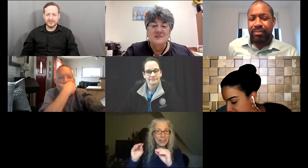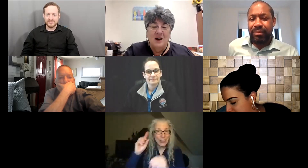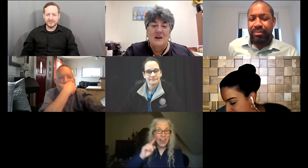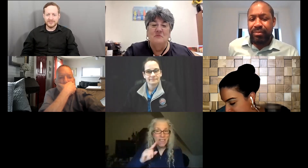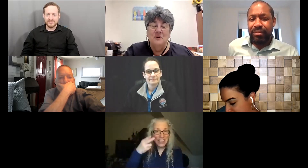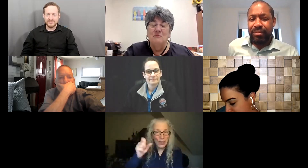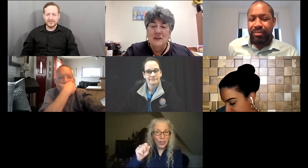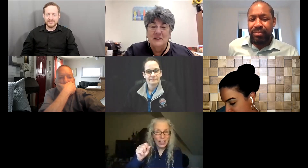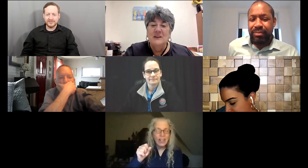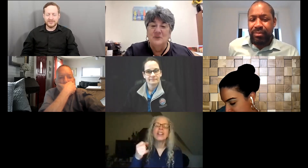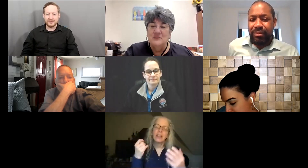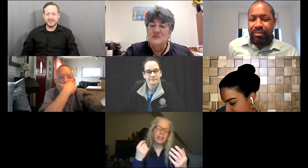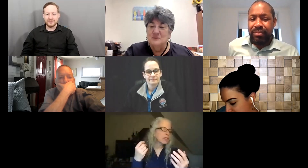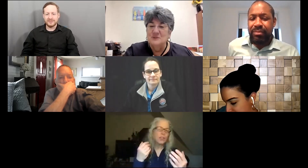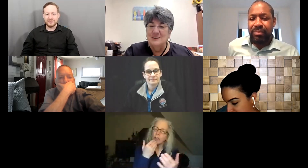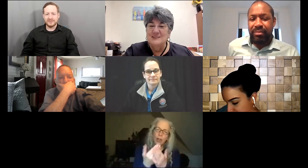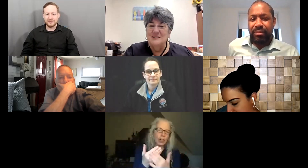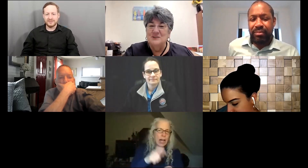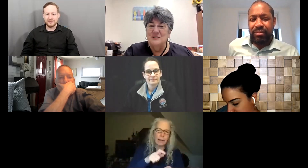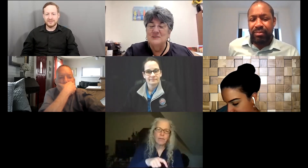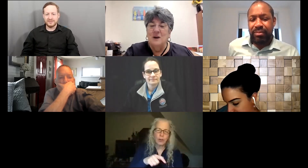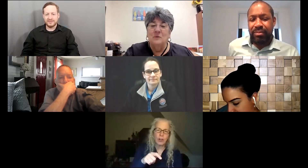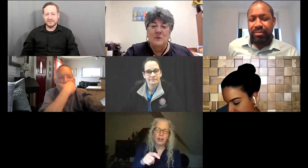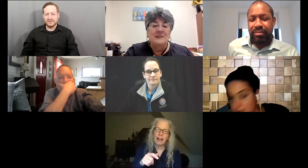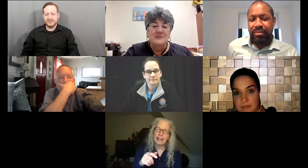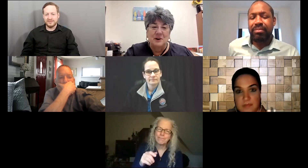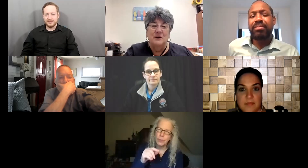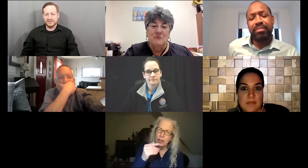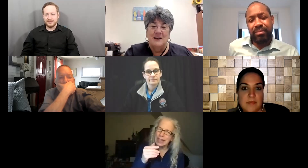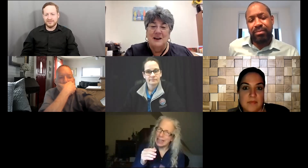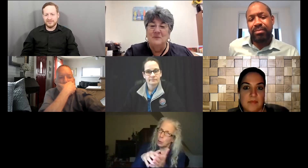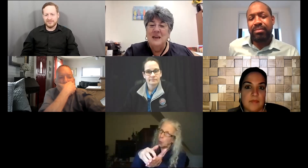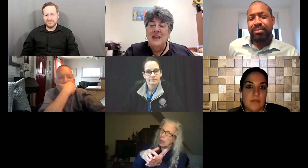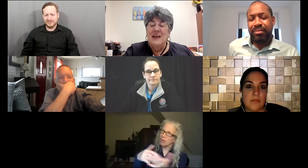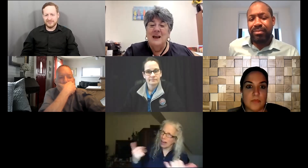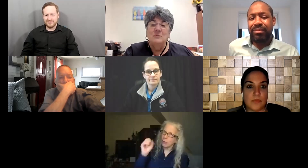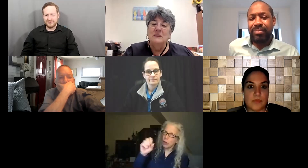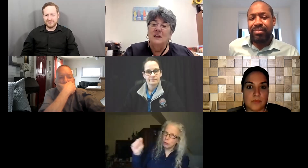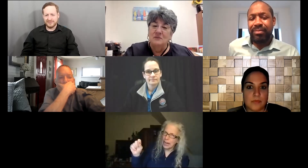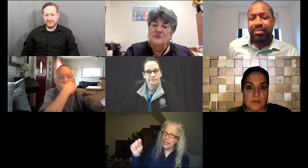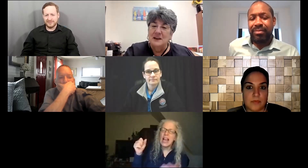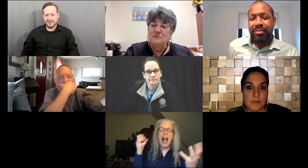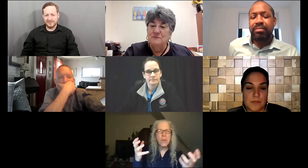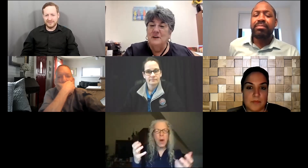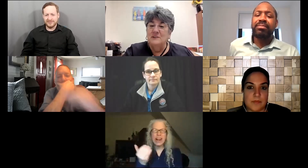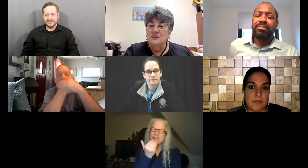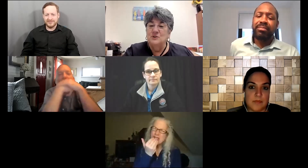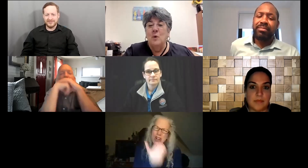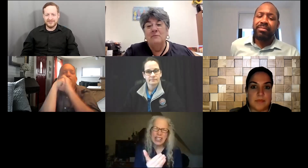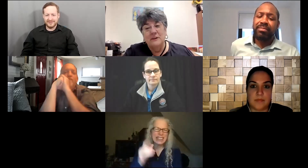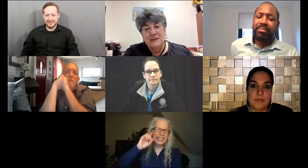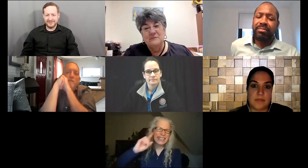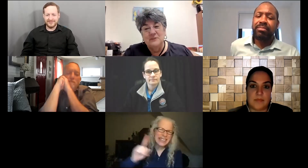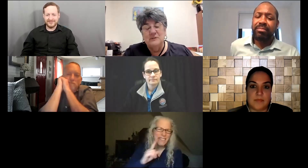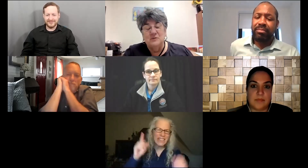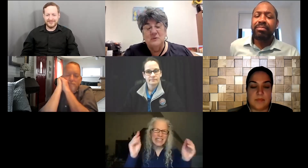is time for a really good social studies teacher. It's our weakest area right now. And I would love a deaf teacher. One